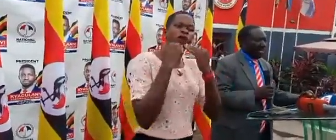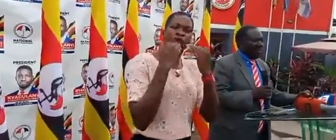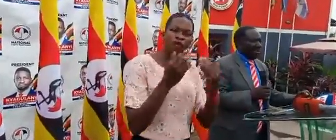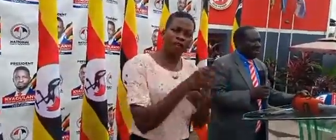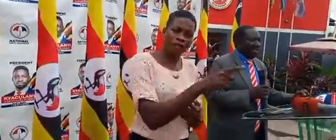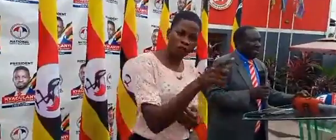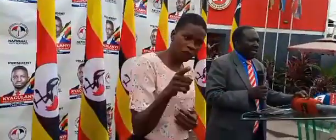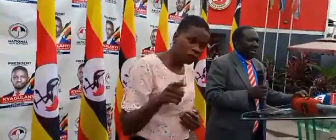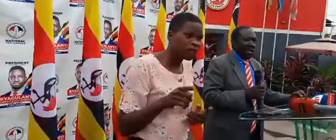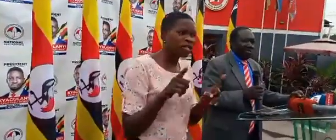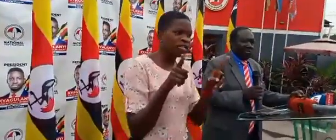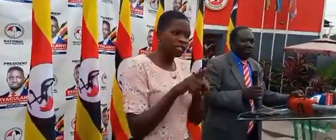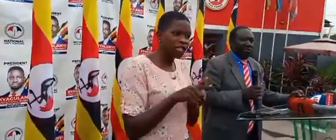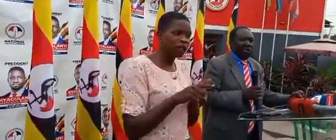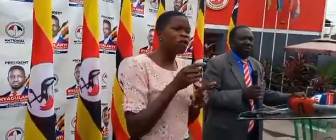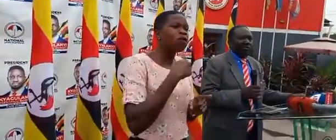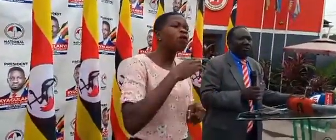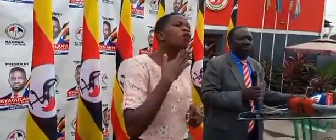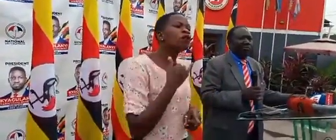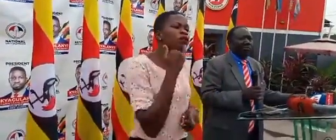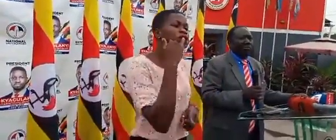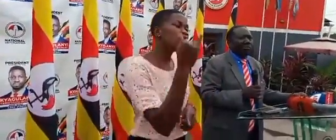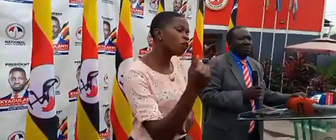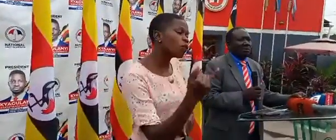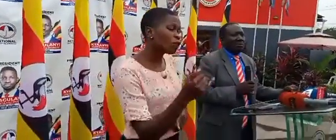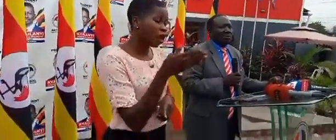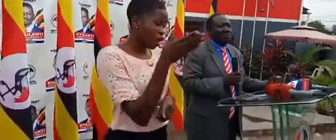mbategeeze ni kapate ya National Unity Platform